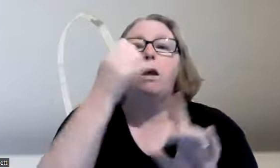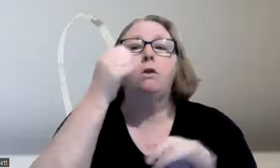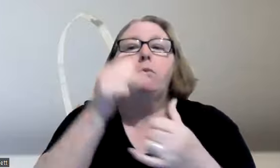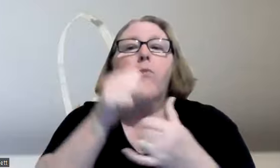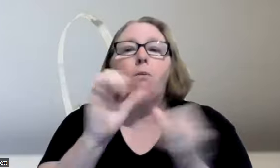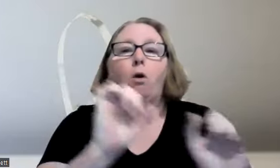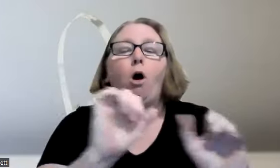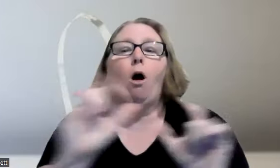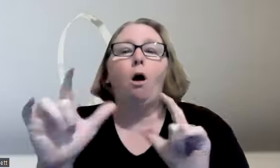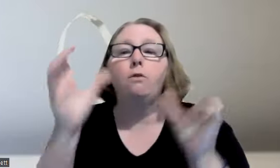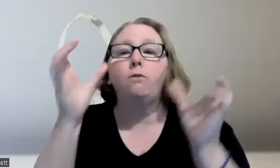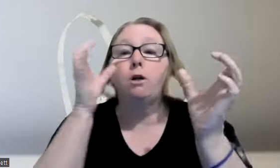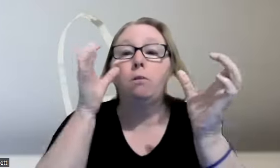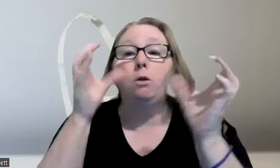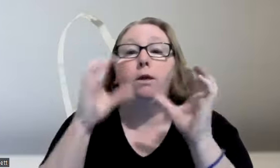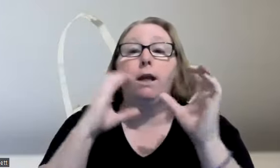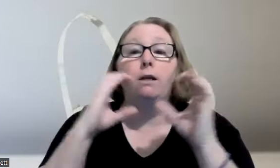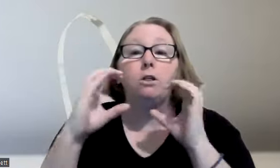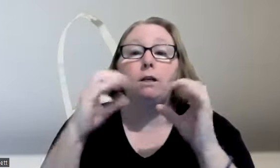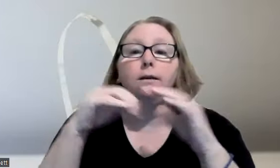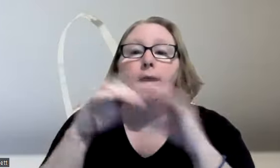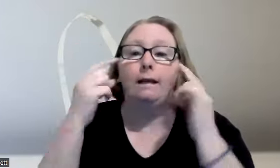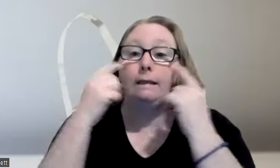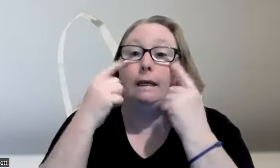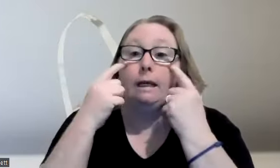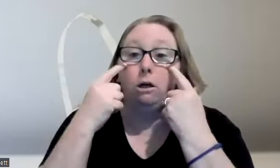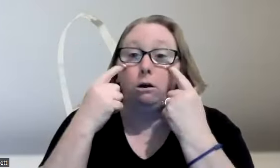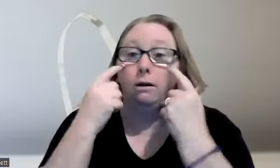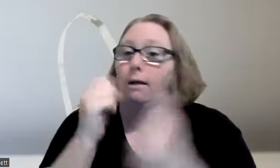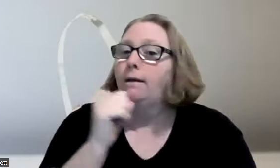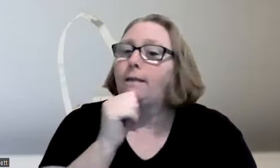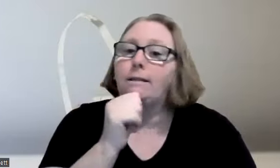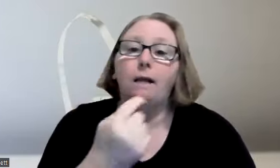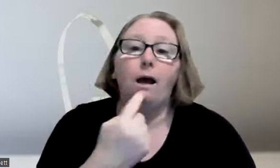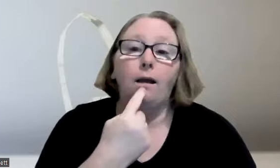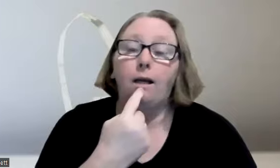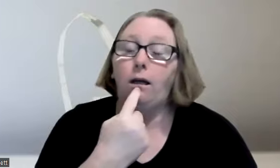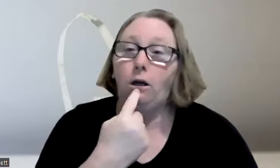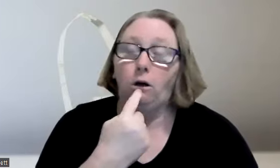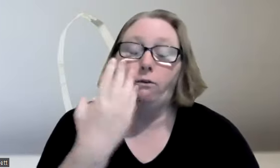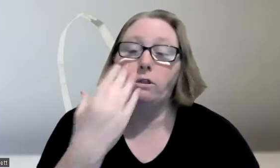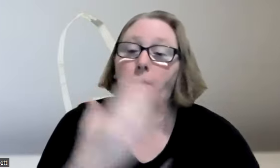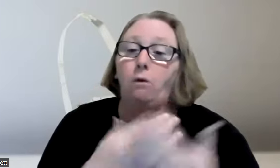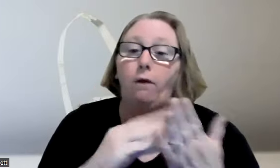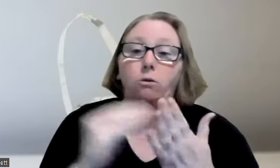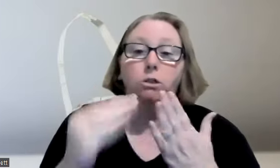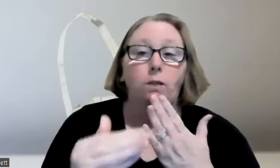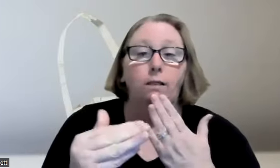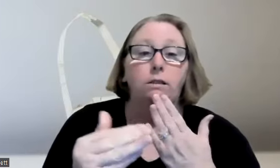Because remember, all of their communication is here. It's not here for some of our students.